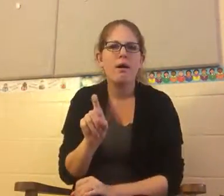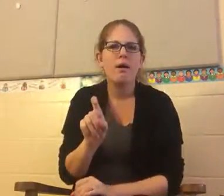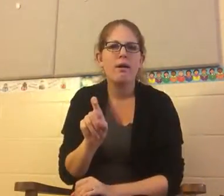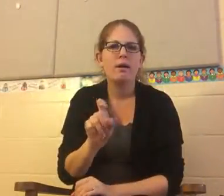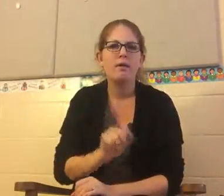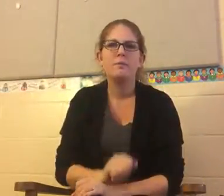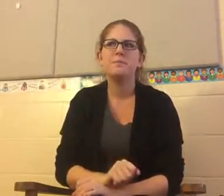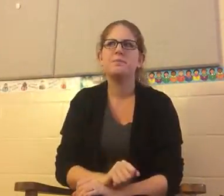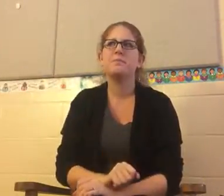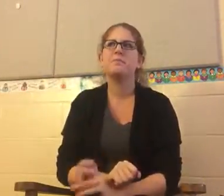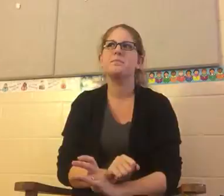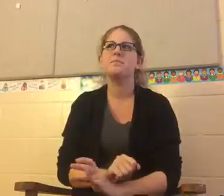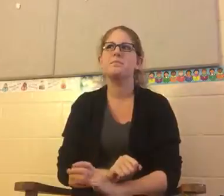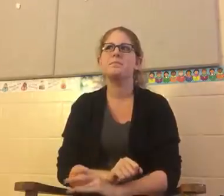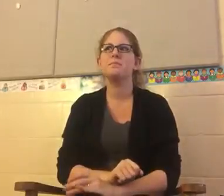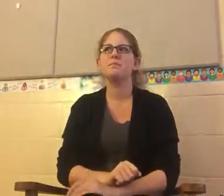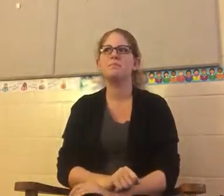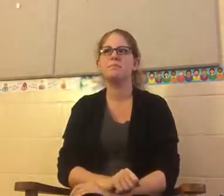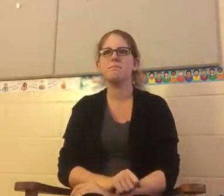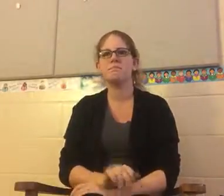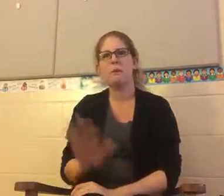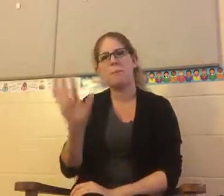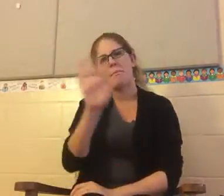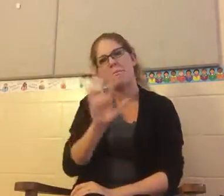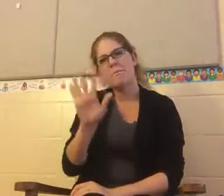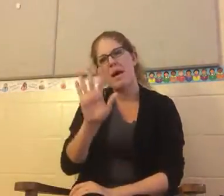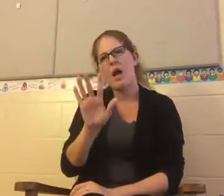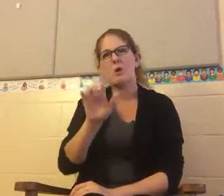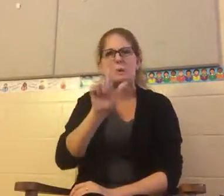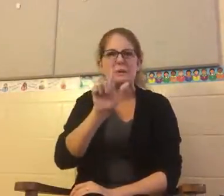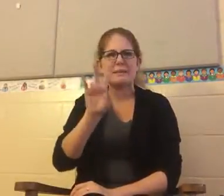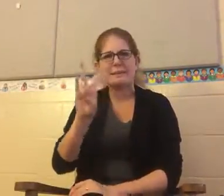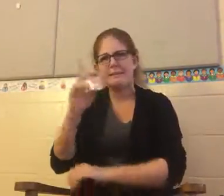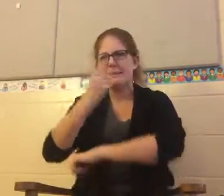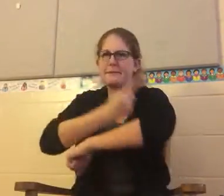It takes a little more than 27 days, or about a month,